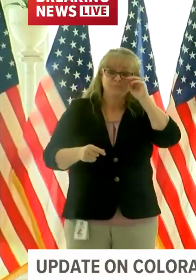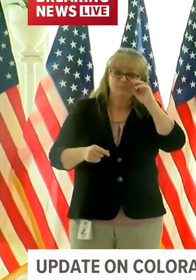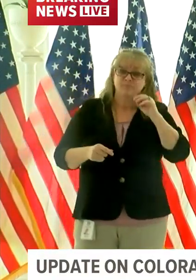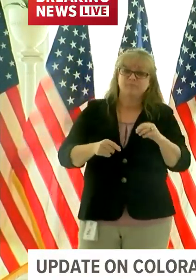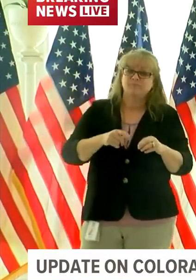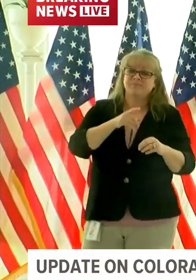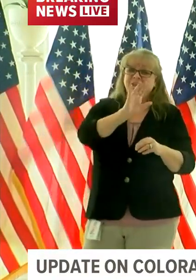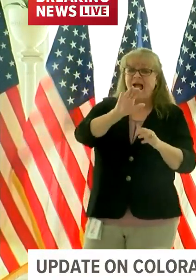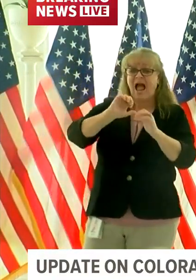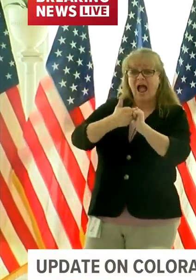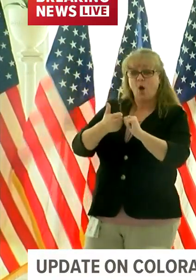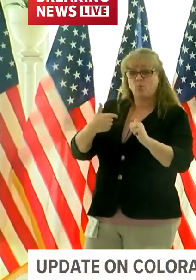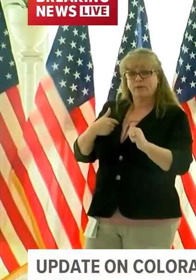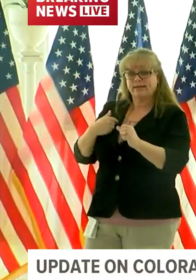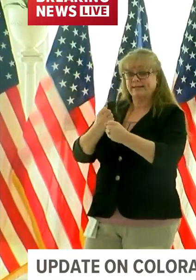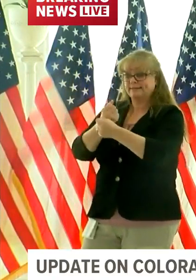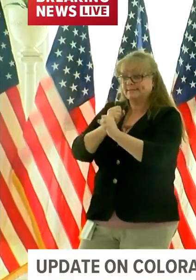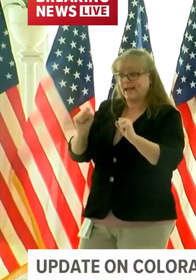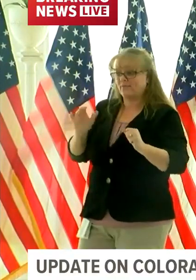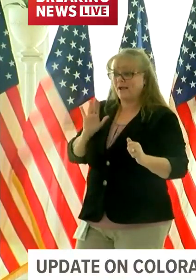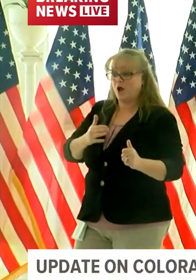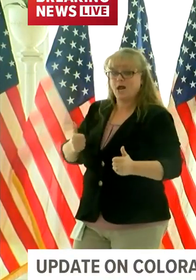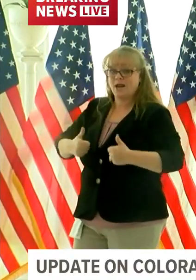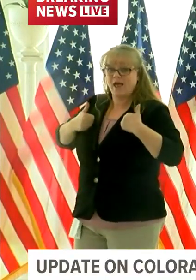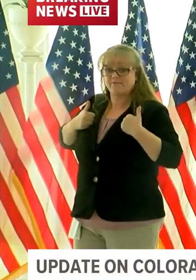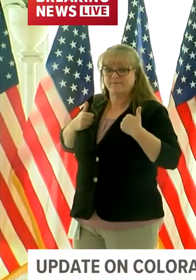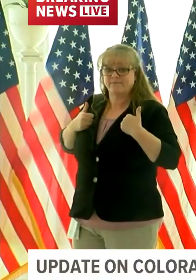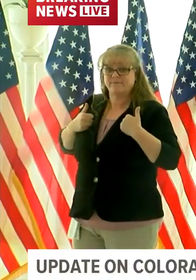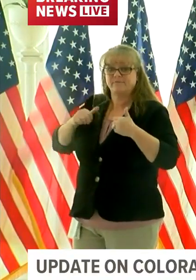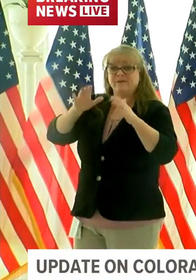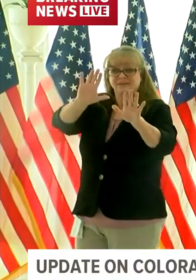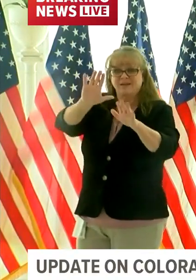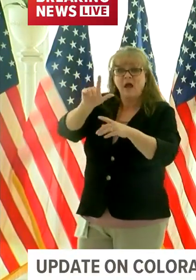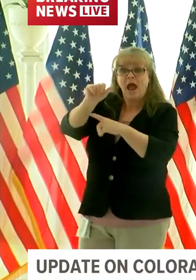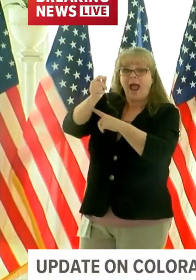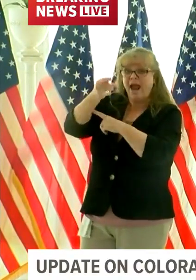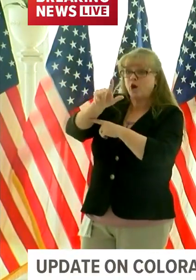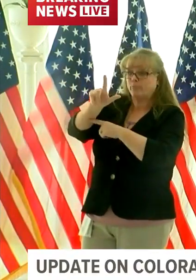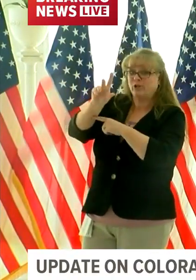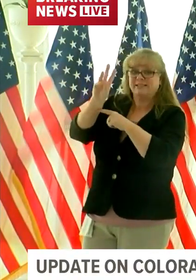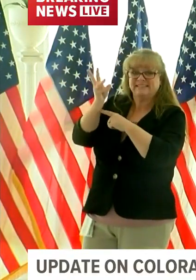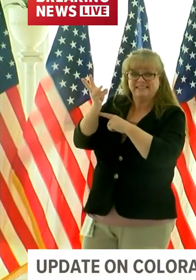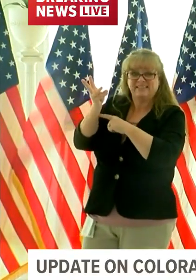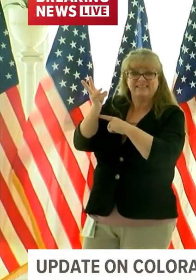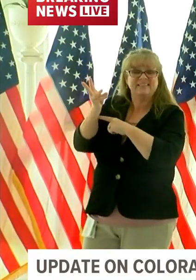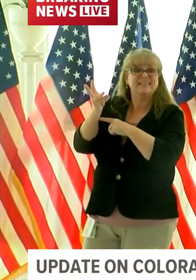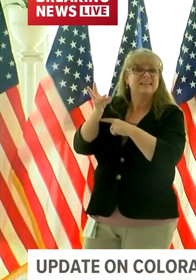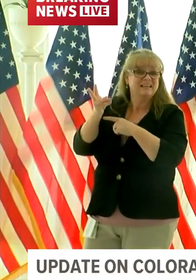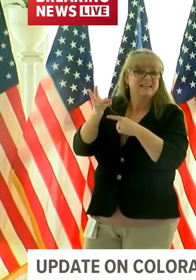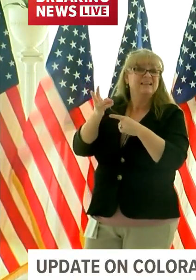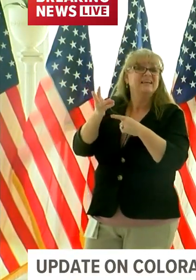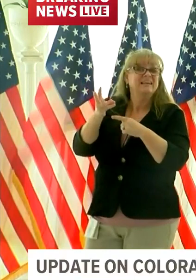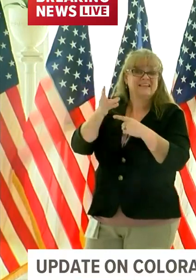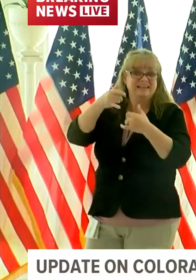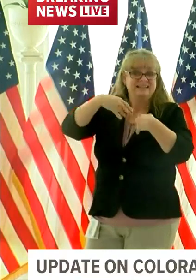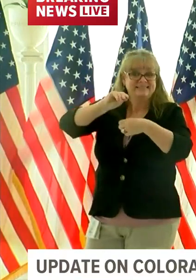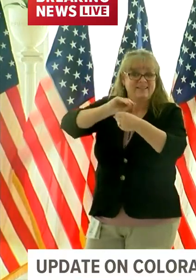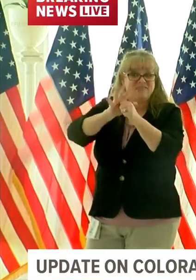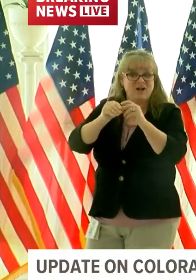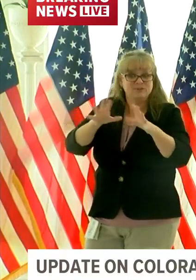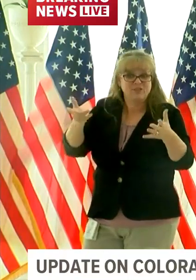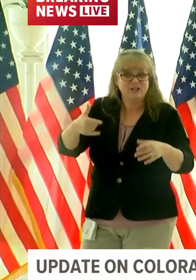way, because the COVID virus will still be with us on April 26th, will be issued prior to April 26th. And what we want is